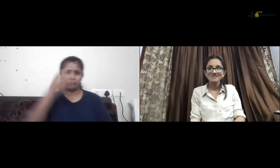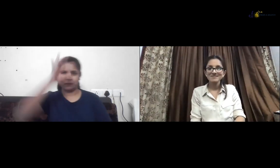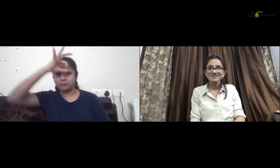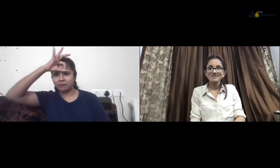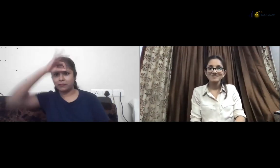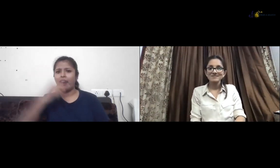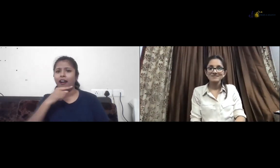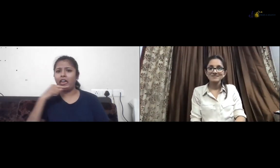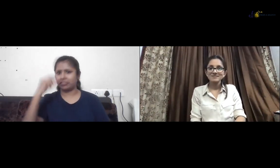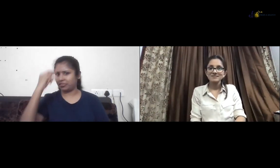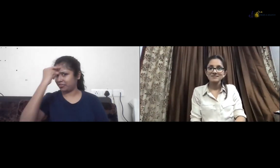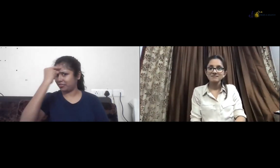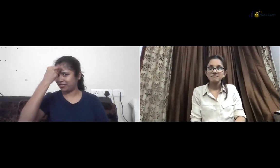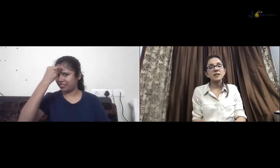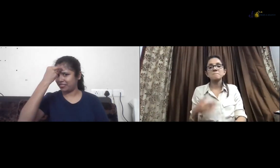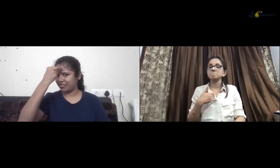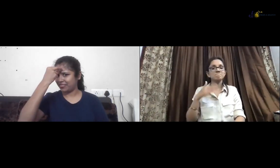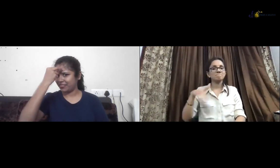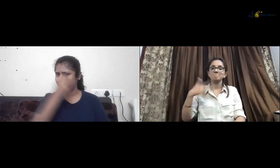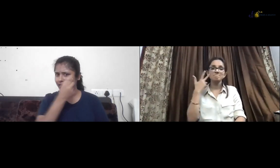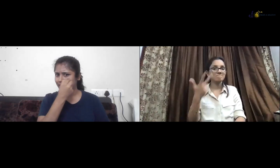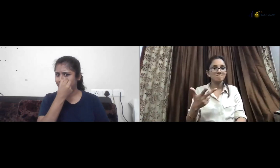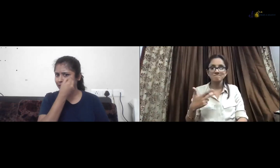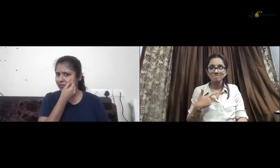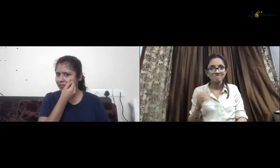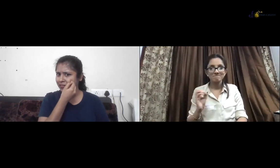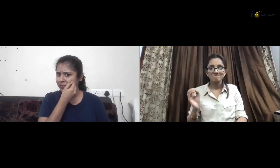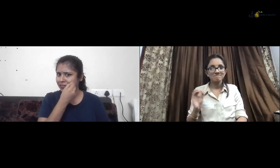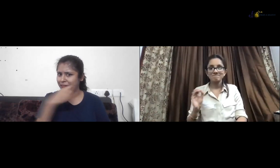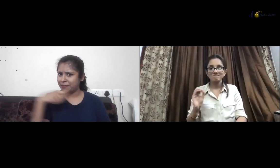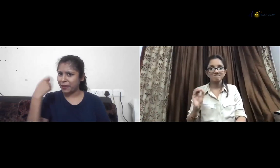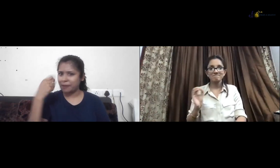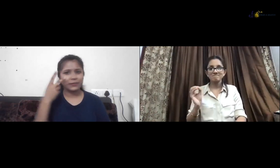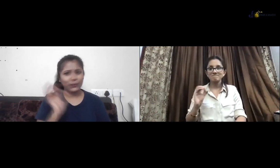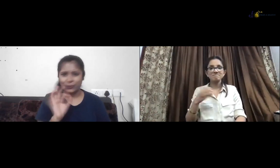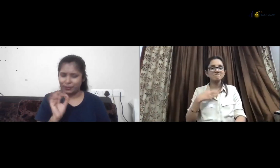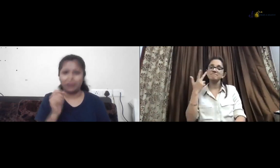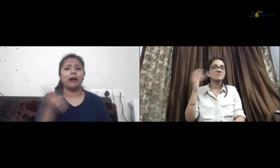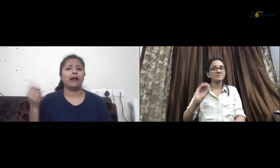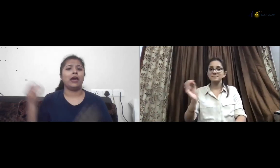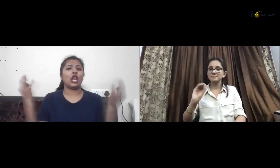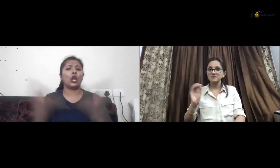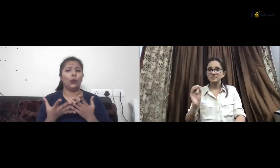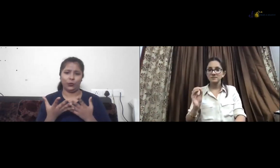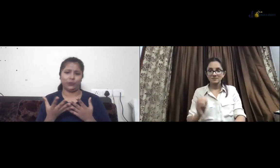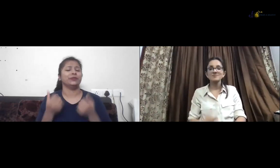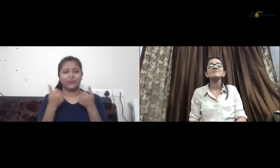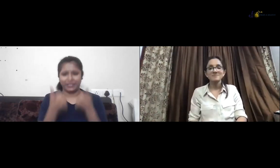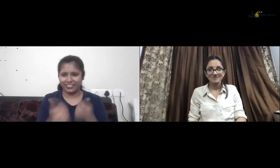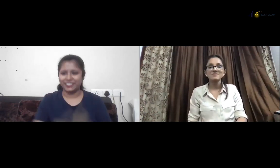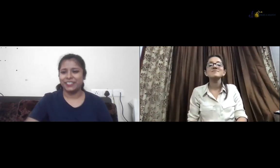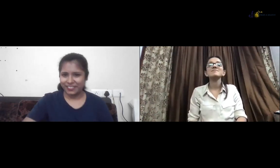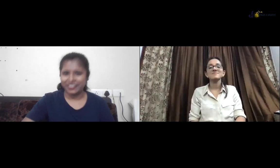another recently we have launched one movie, that Gangubai. Have you watched that movie? No, I